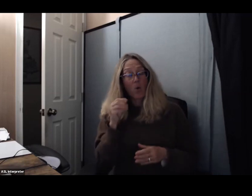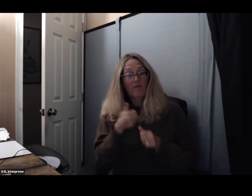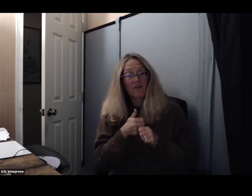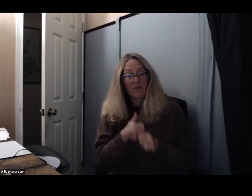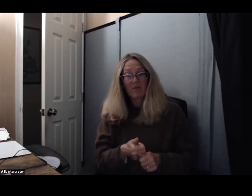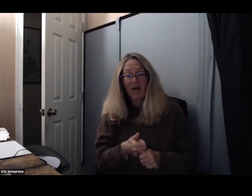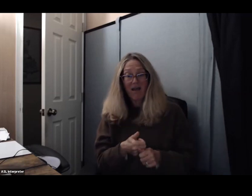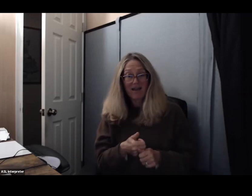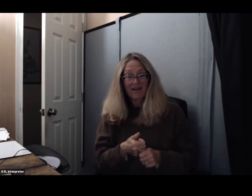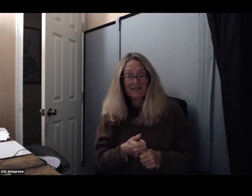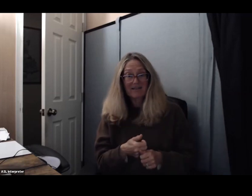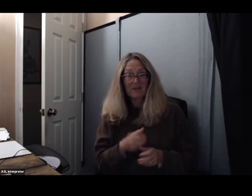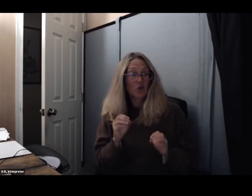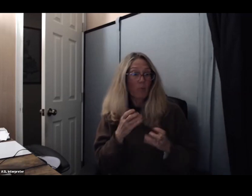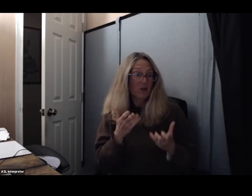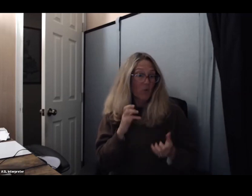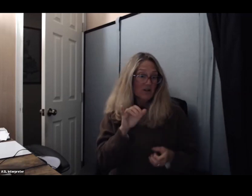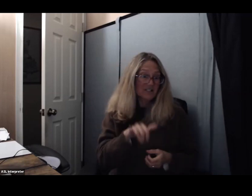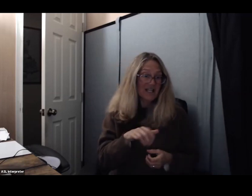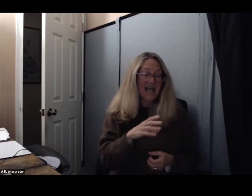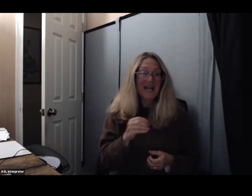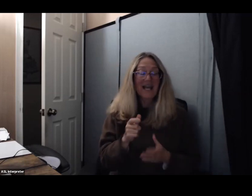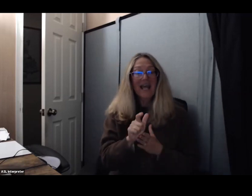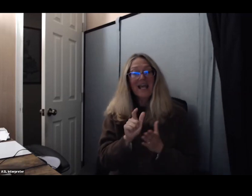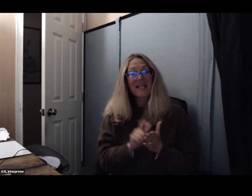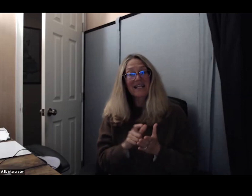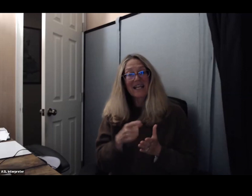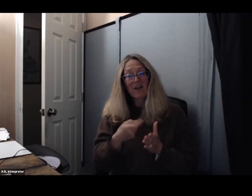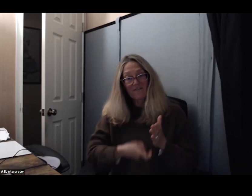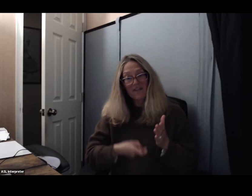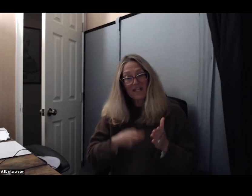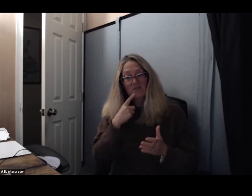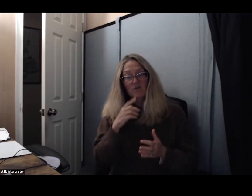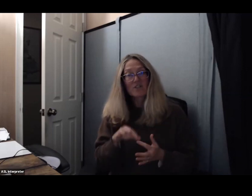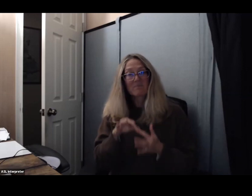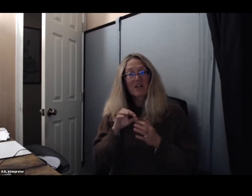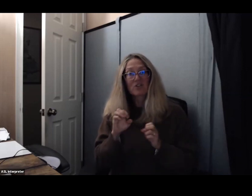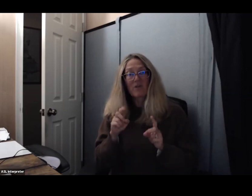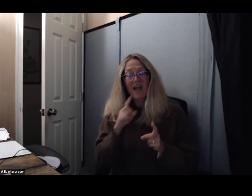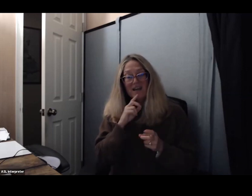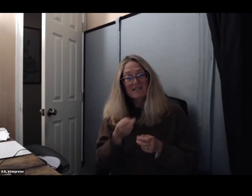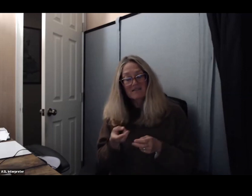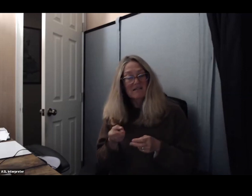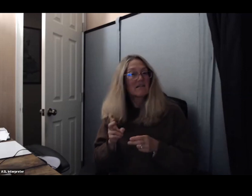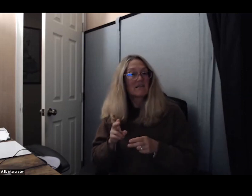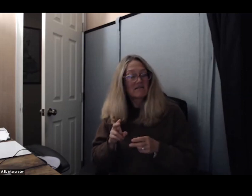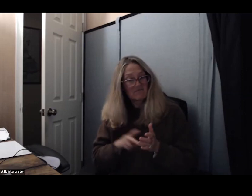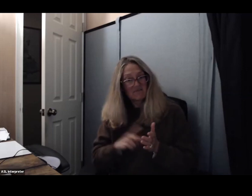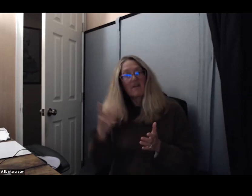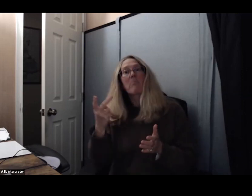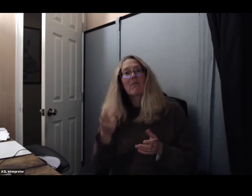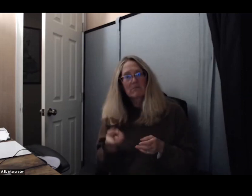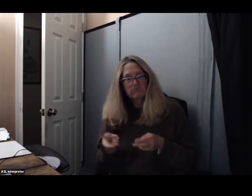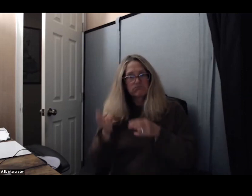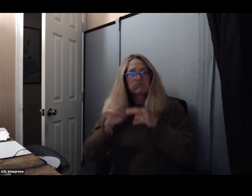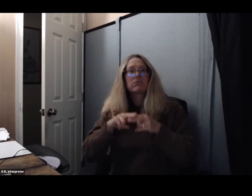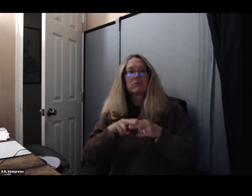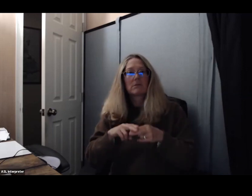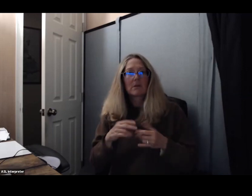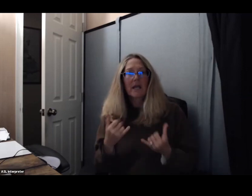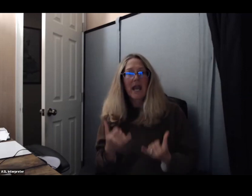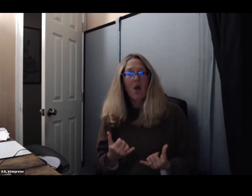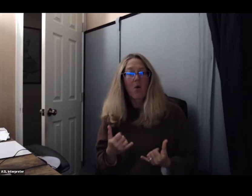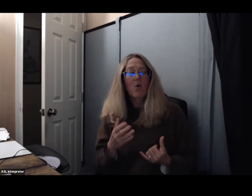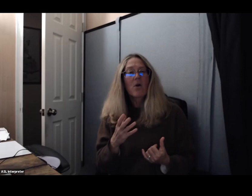compliance. Nobody wants that. And our legal fees for special ed have doubled. So it really would behoove us, I think,